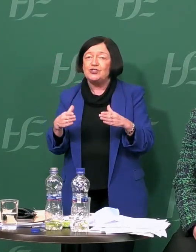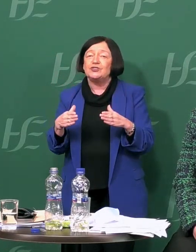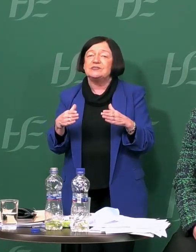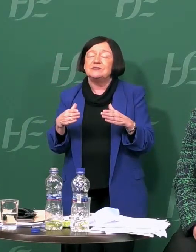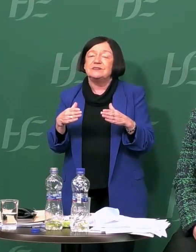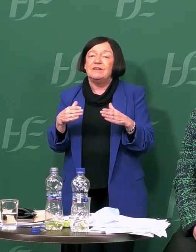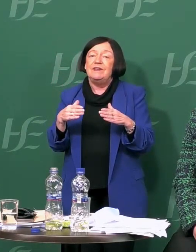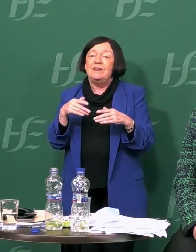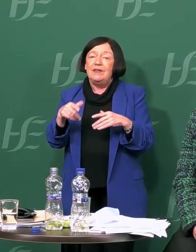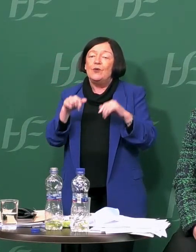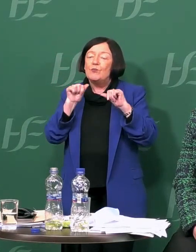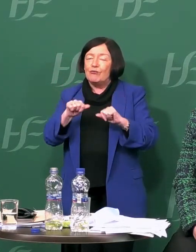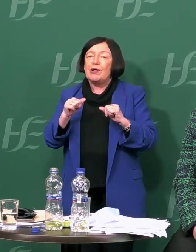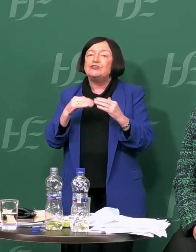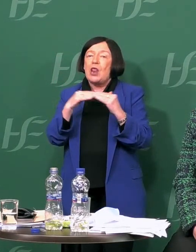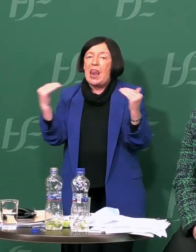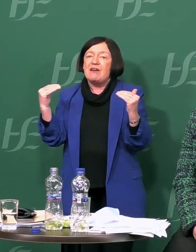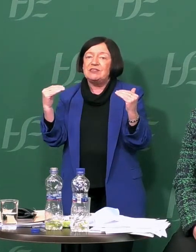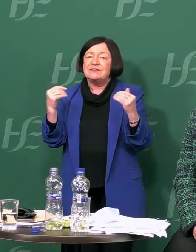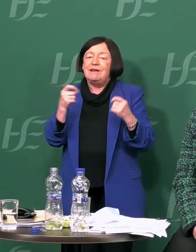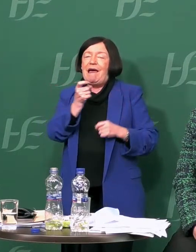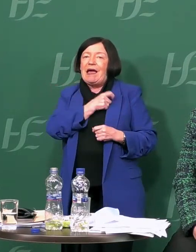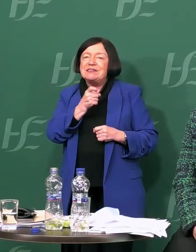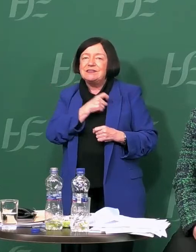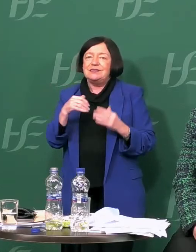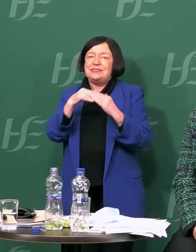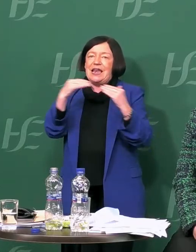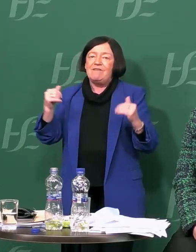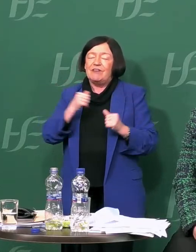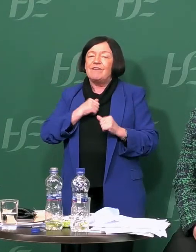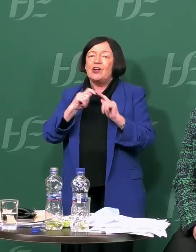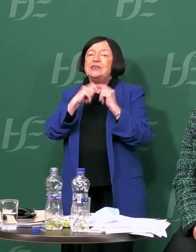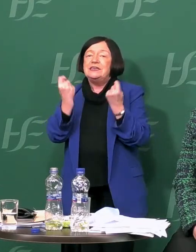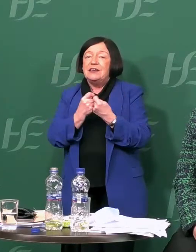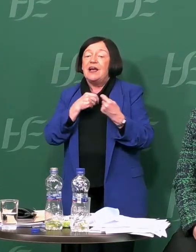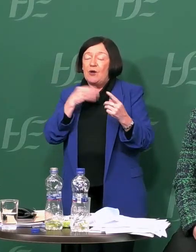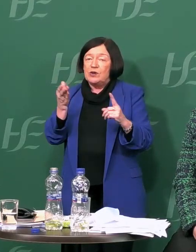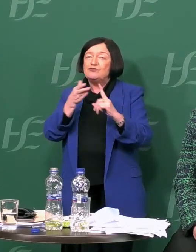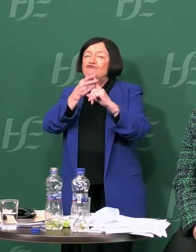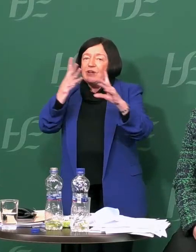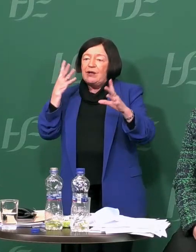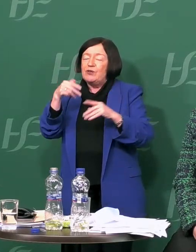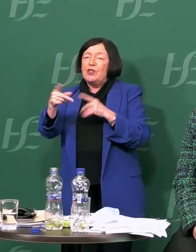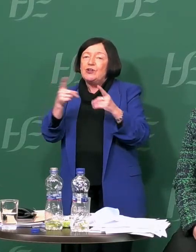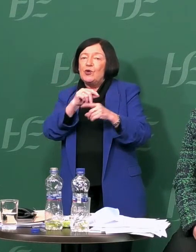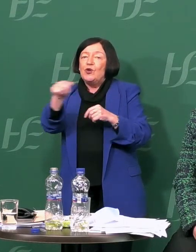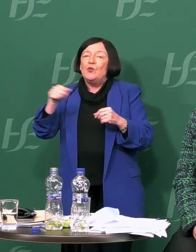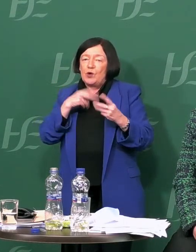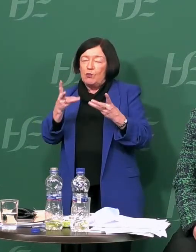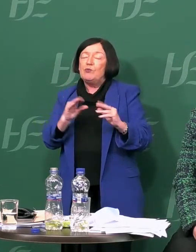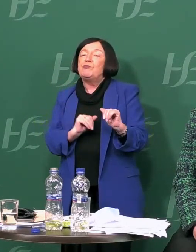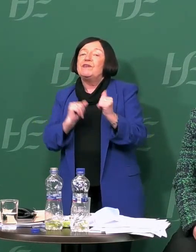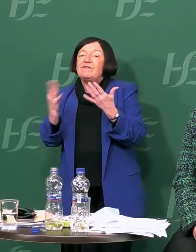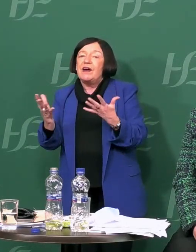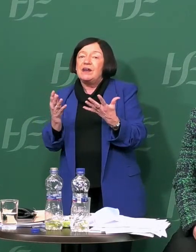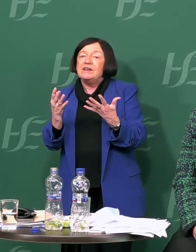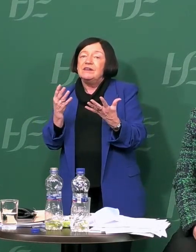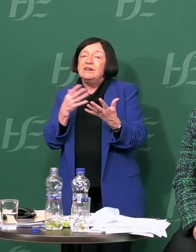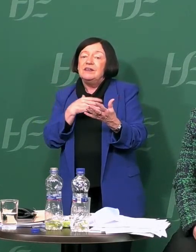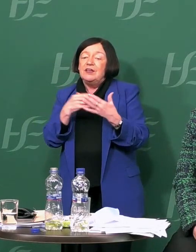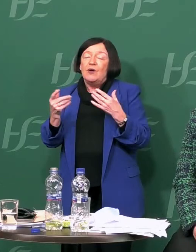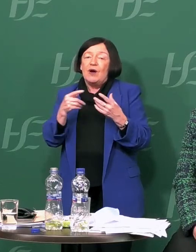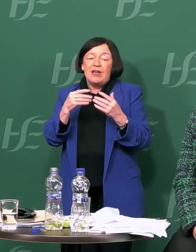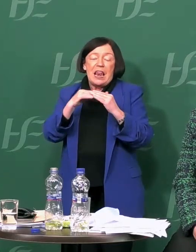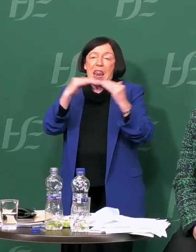pressure levels, anxiety levels that's on our teams, and I want to acknowledge what they've done but we will provide all the reasonable